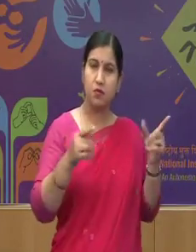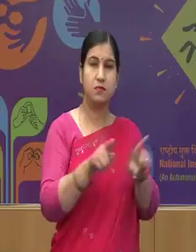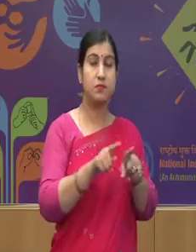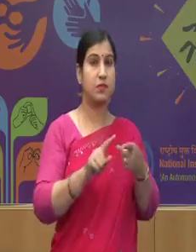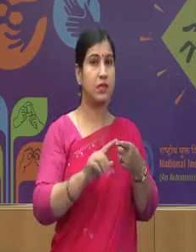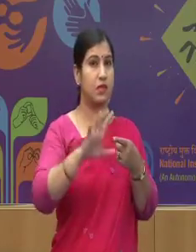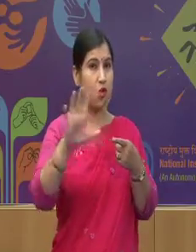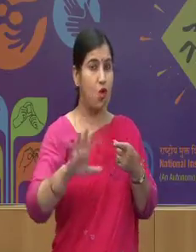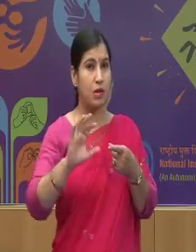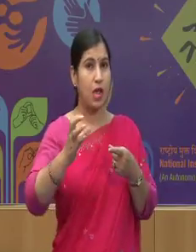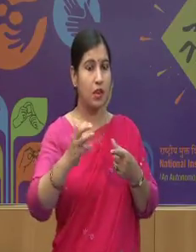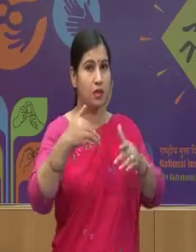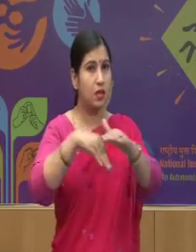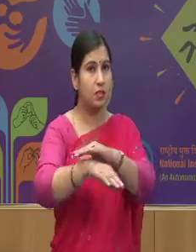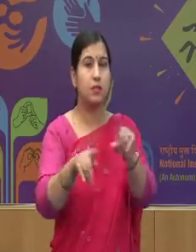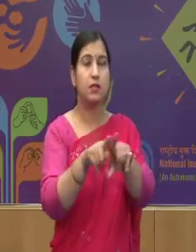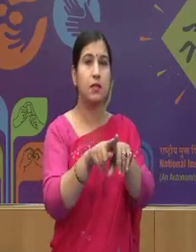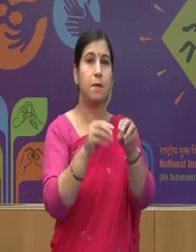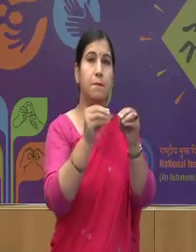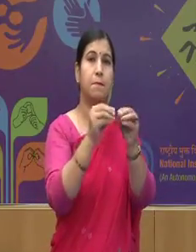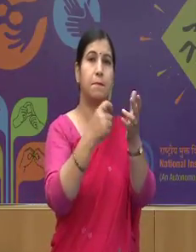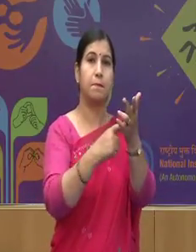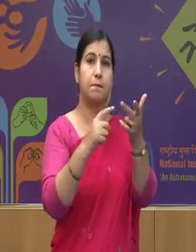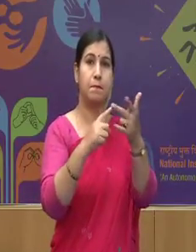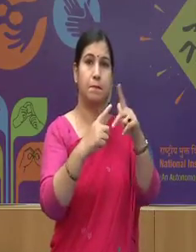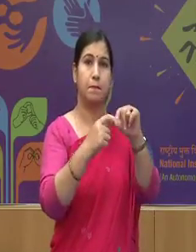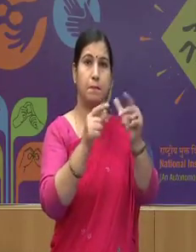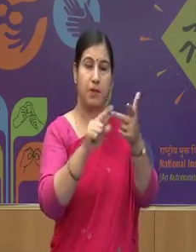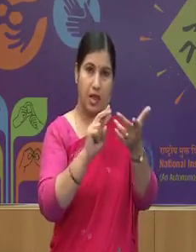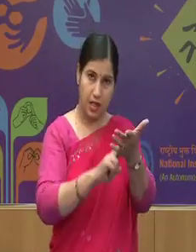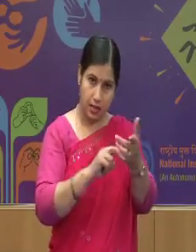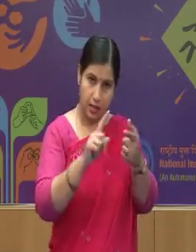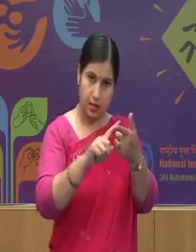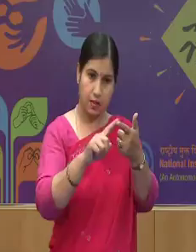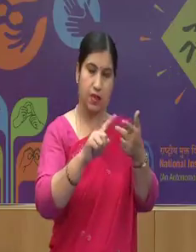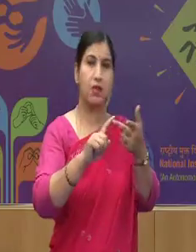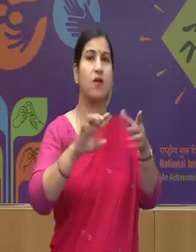European countries like Britain and France